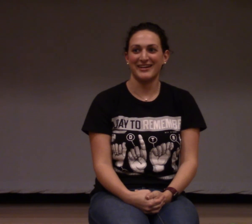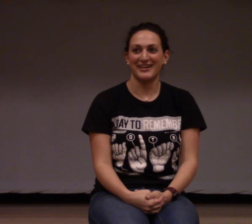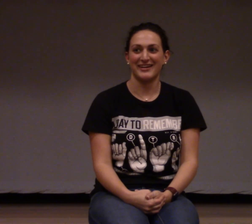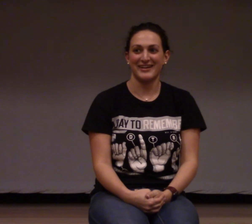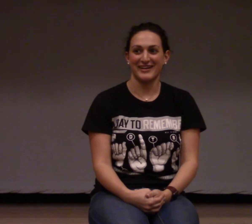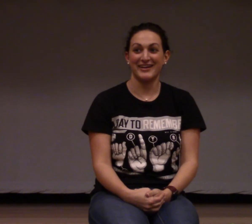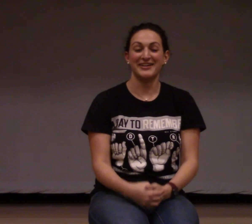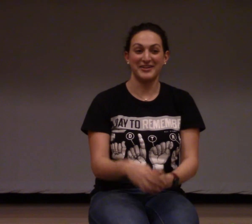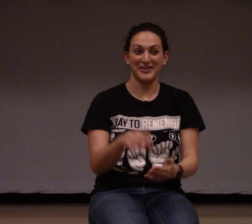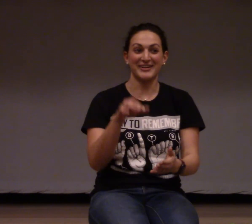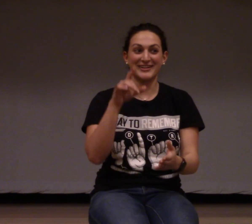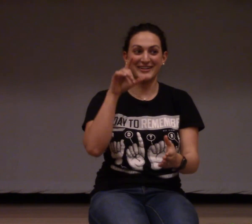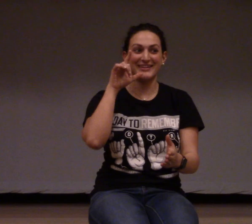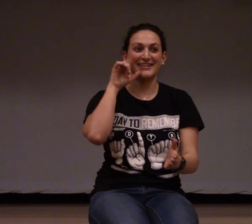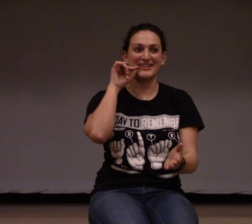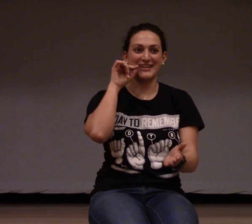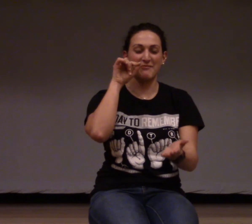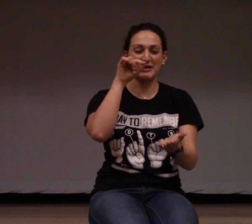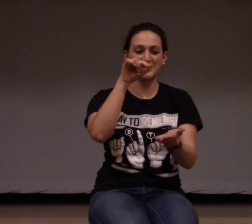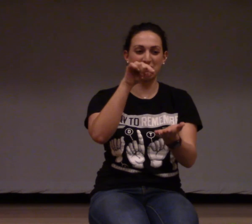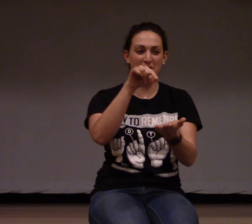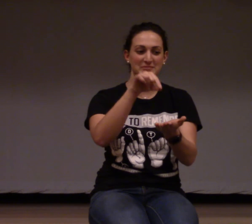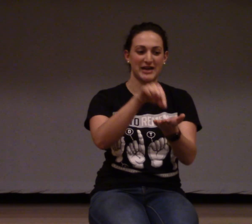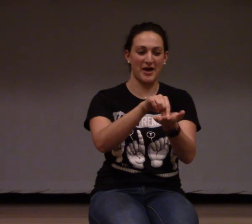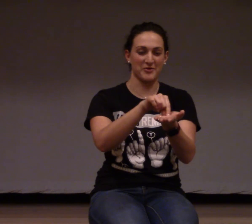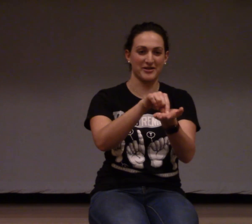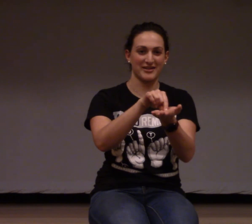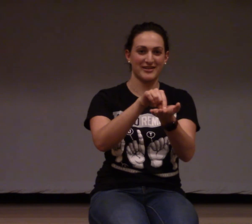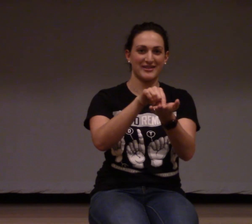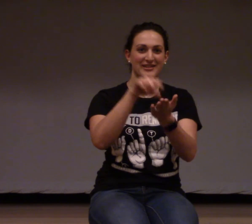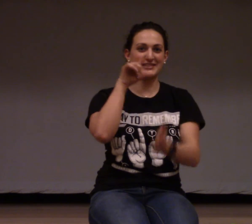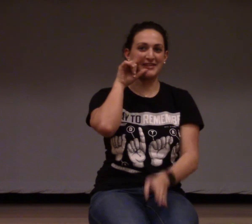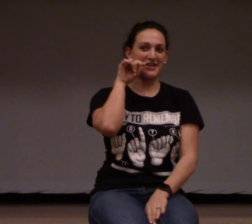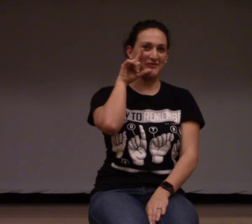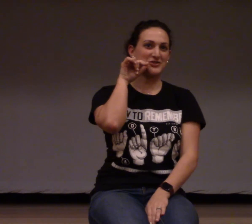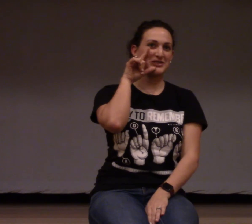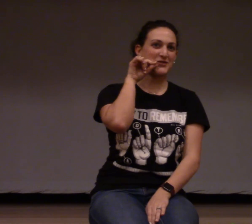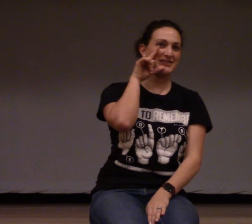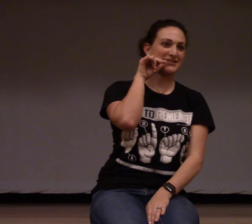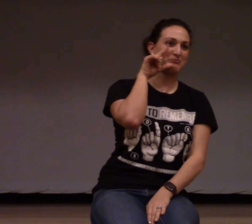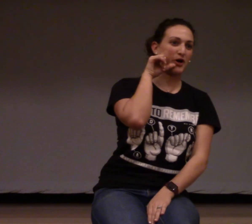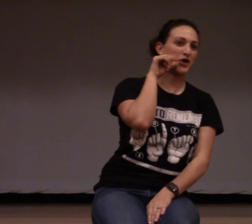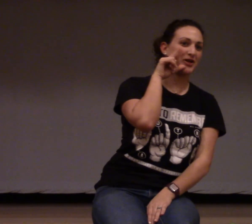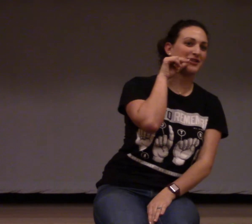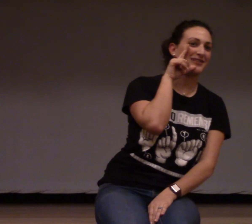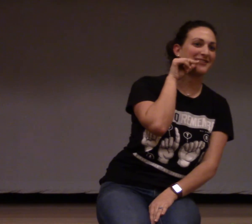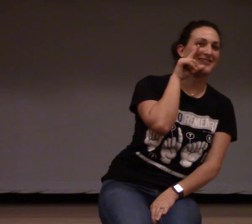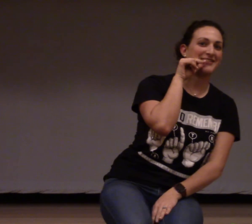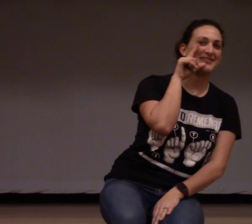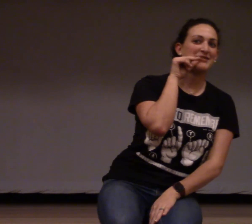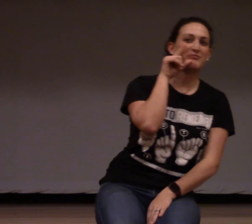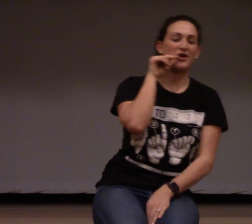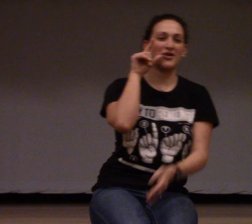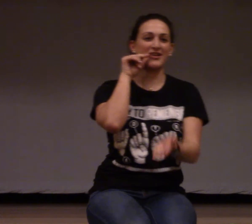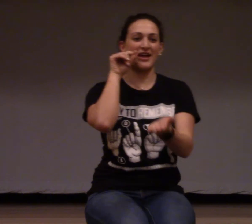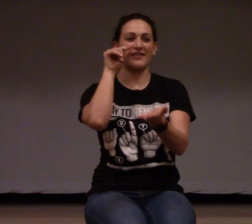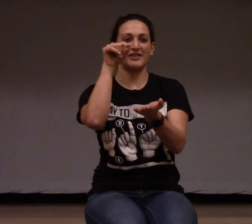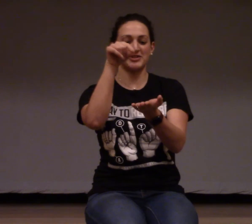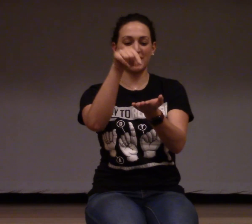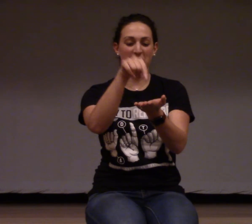Oh, yeah. Good. Yep, make sure you come down. Because then if you just do this, it's bird. Bird, and then the chicken comes